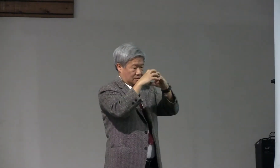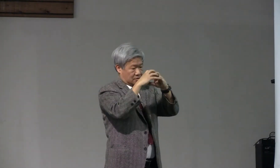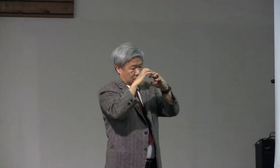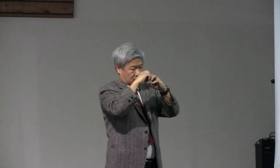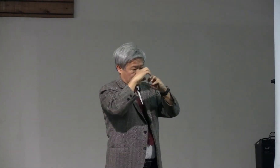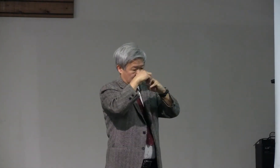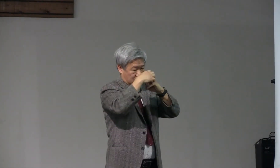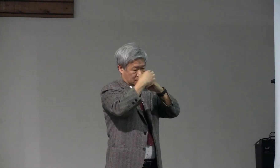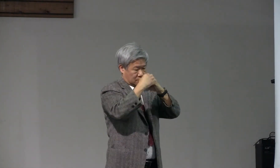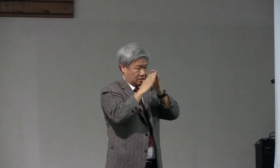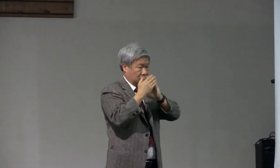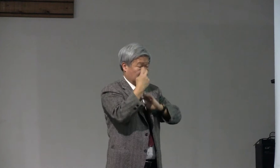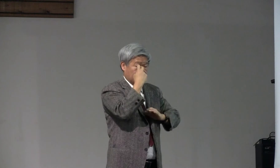They become blind.